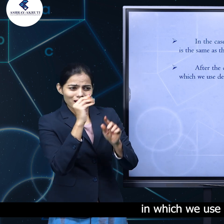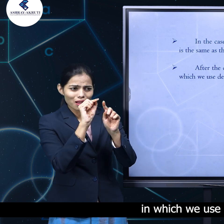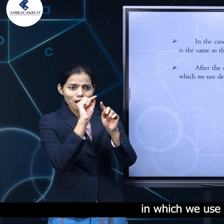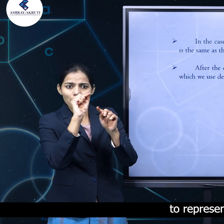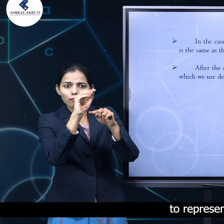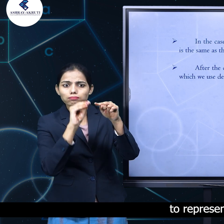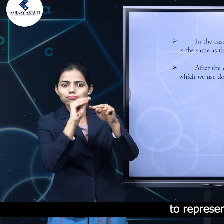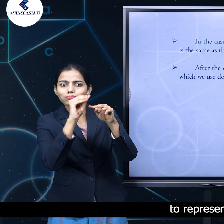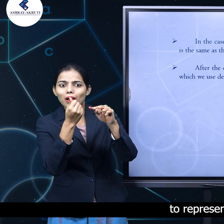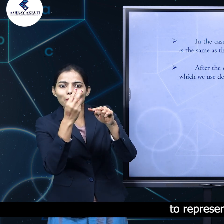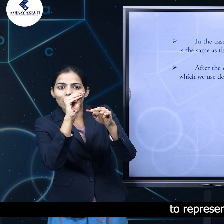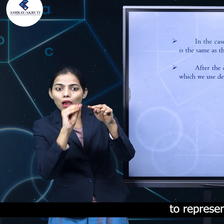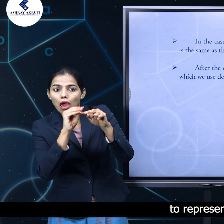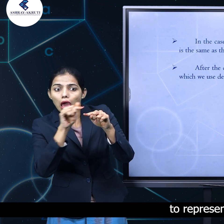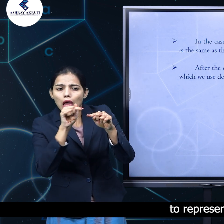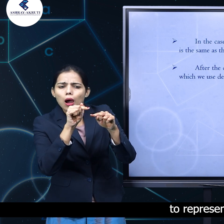fractions to represent the value.